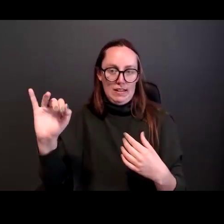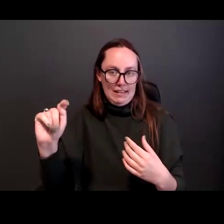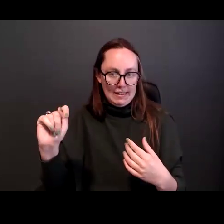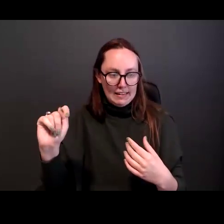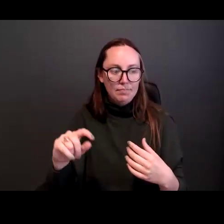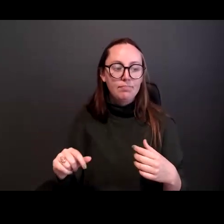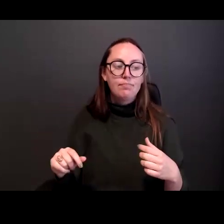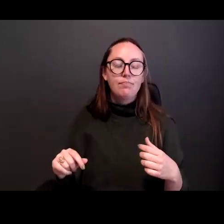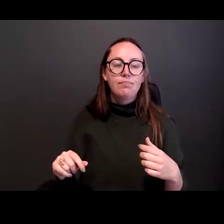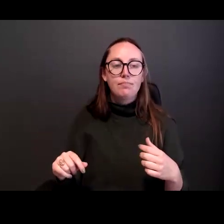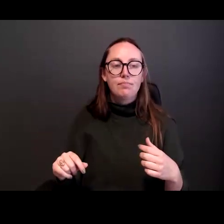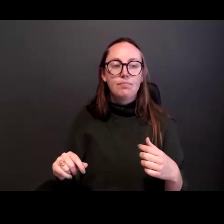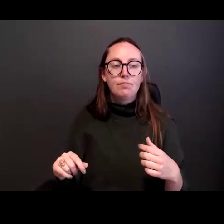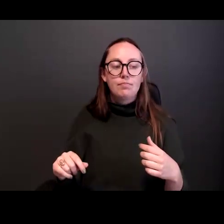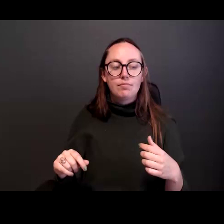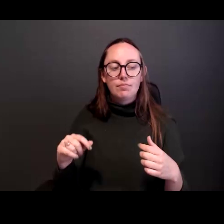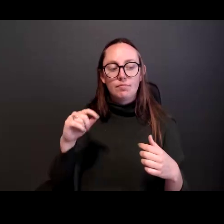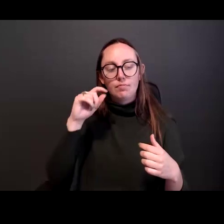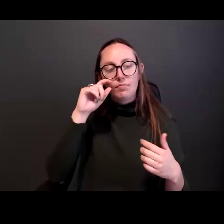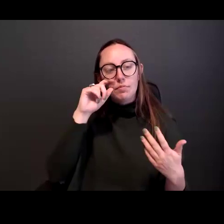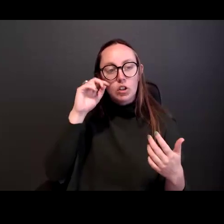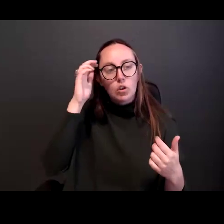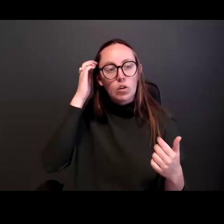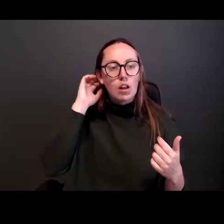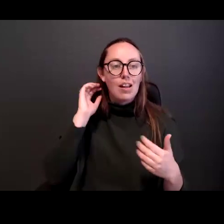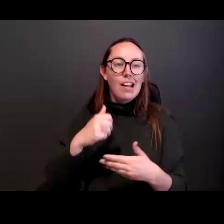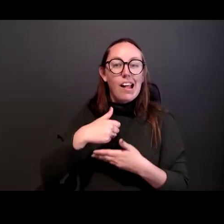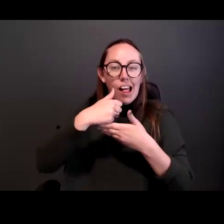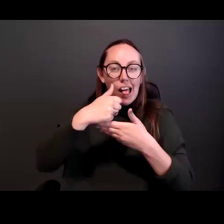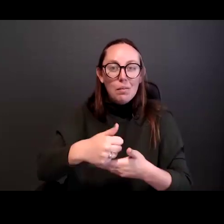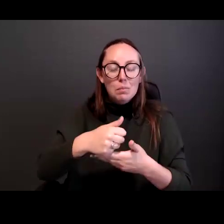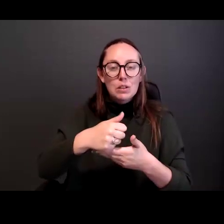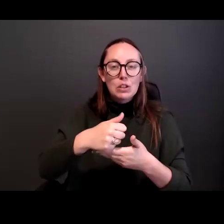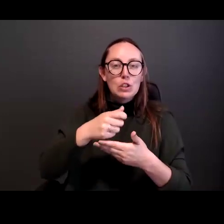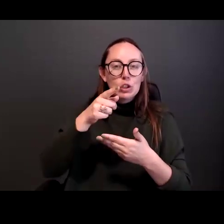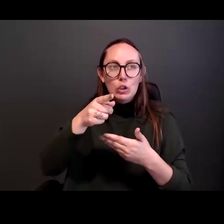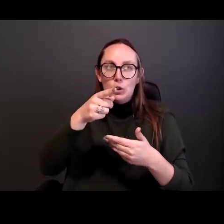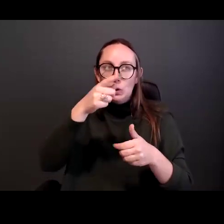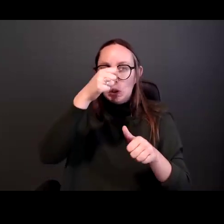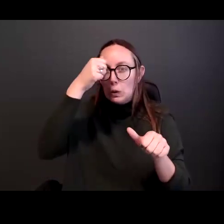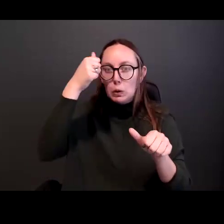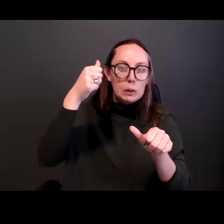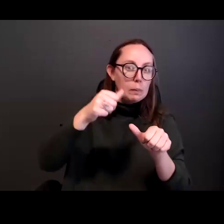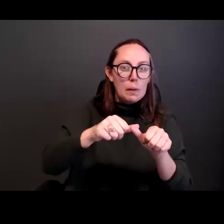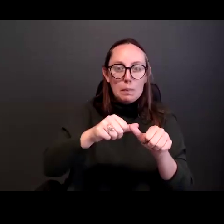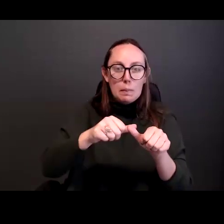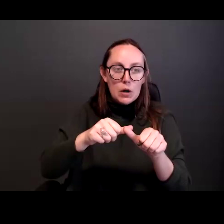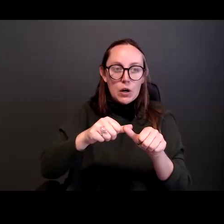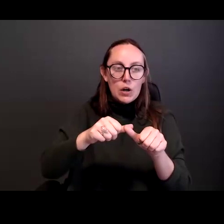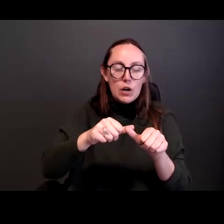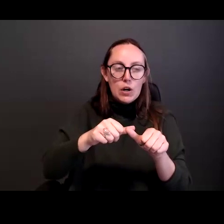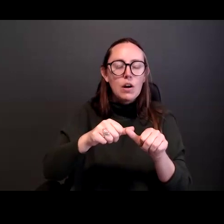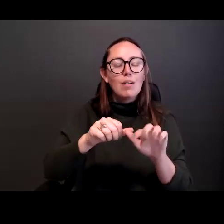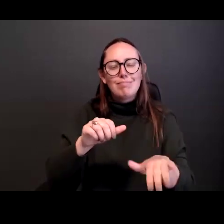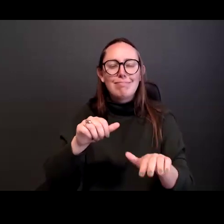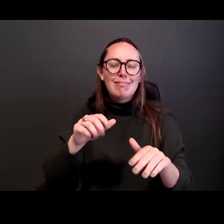you to remind yourself. I know that everybody has high digital literacy here and information literacy. It